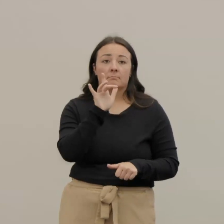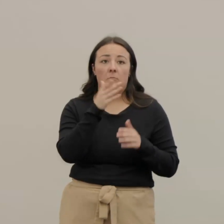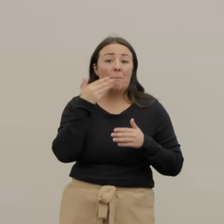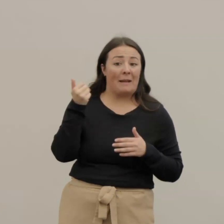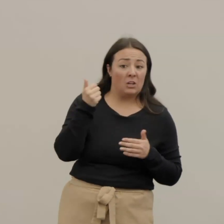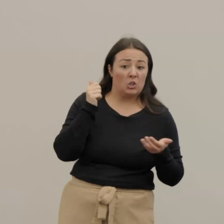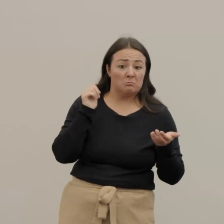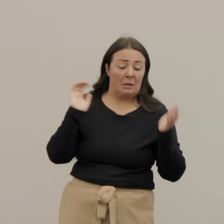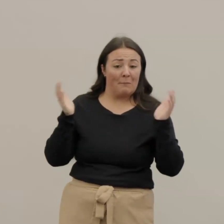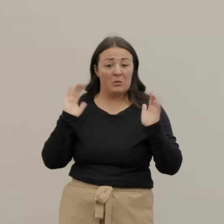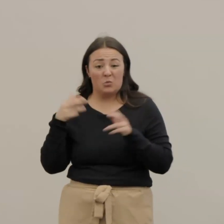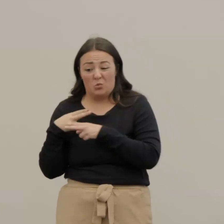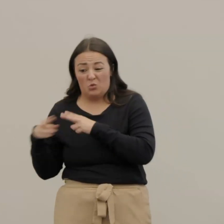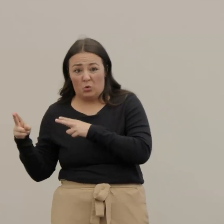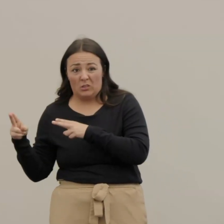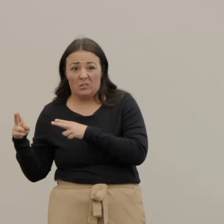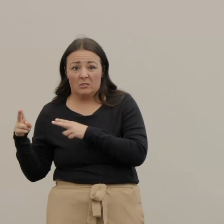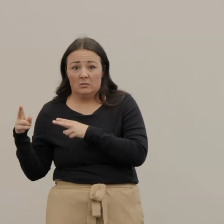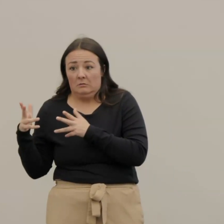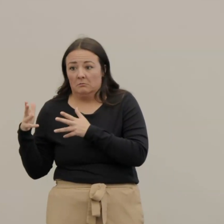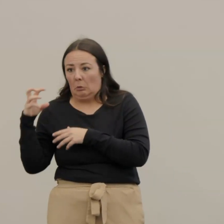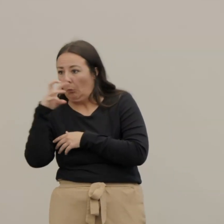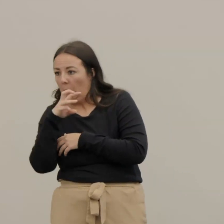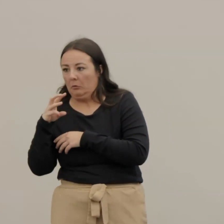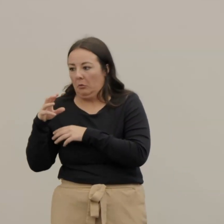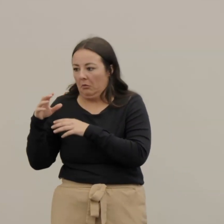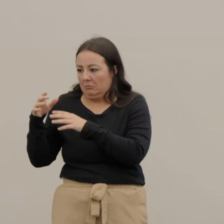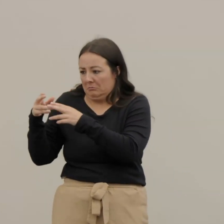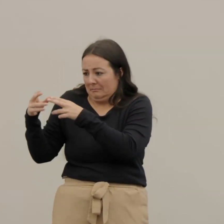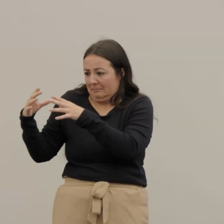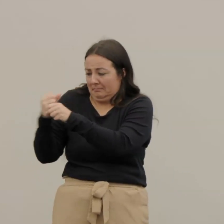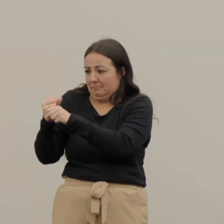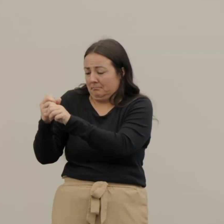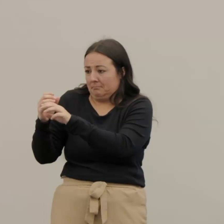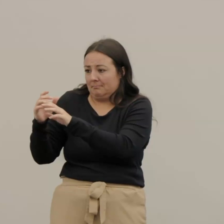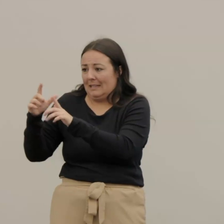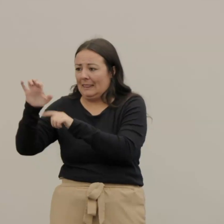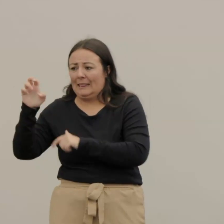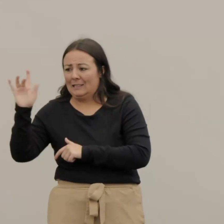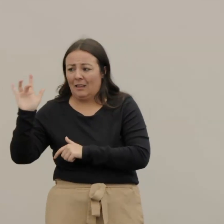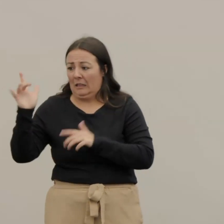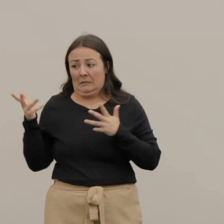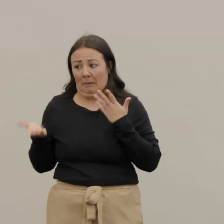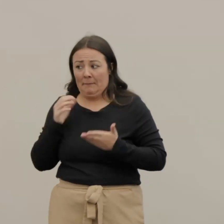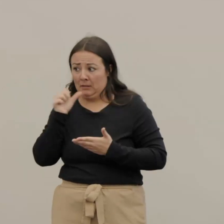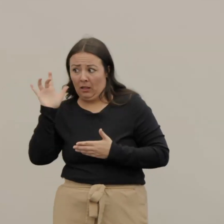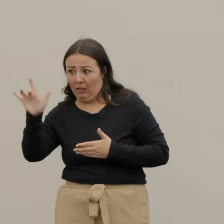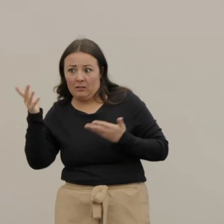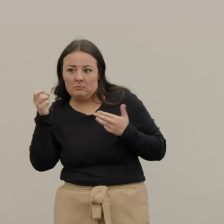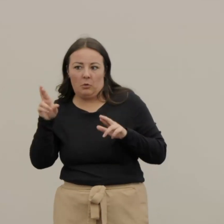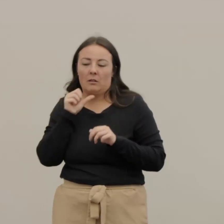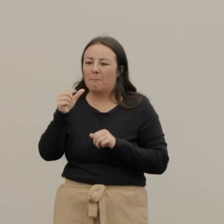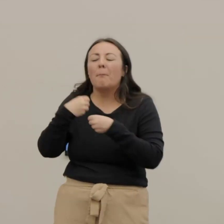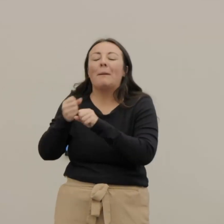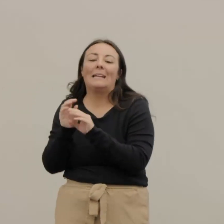these cryptic short links. In other words, make it clear. So you can write in